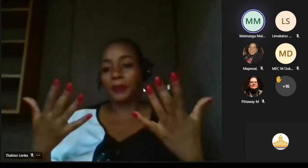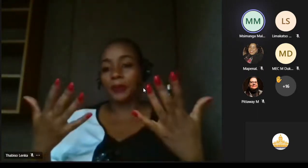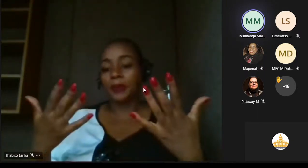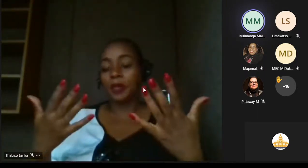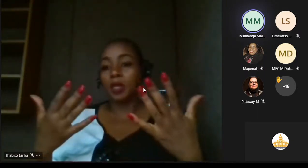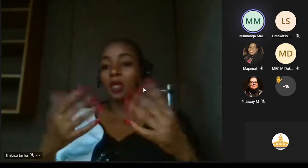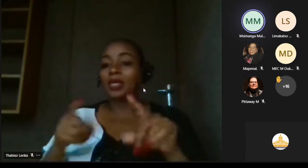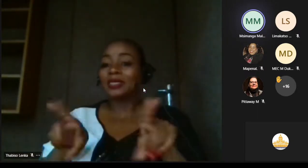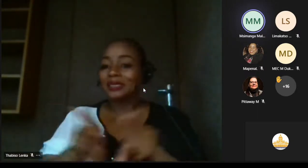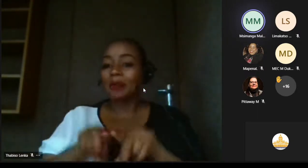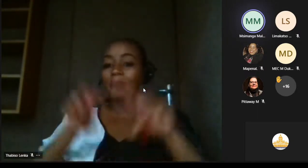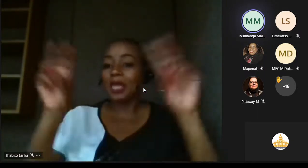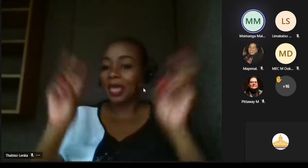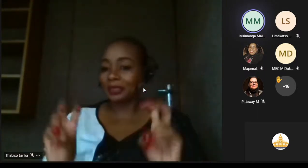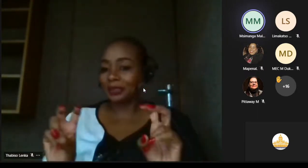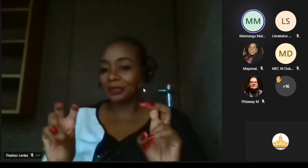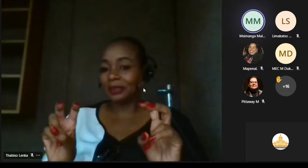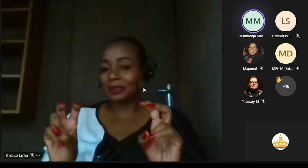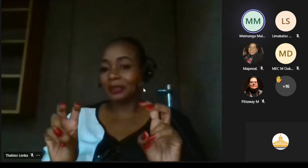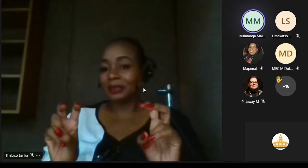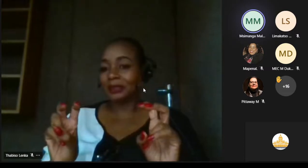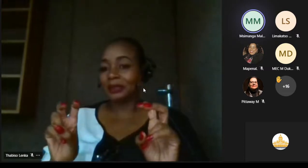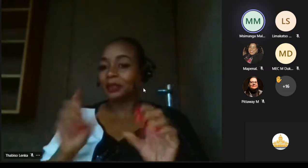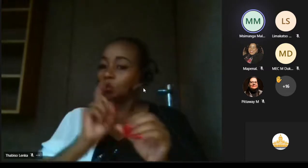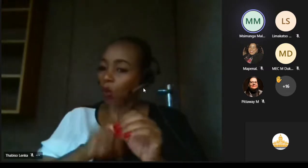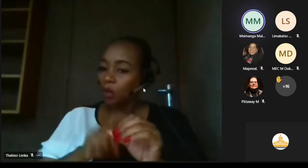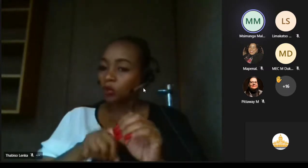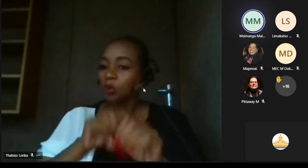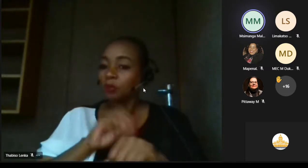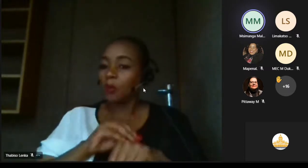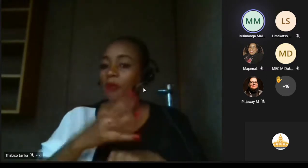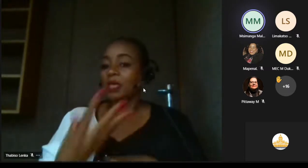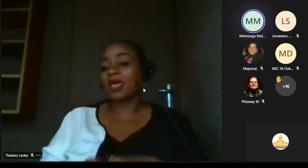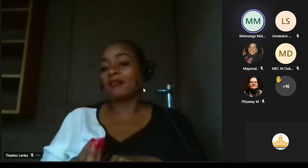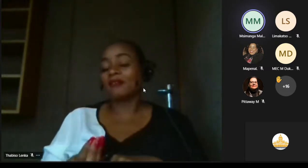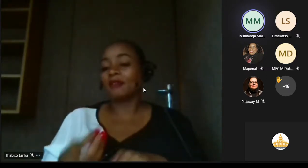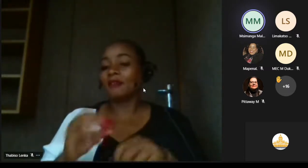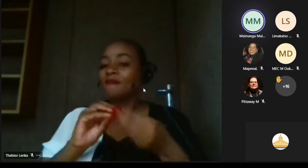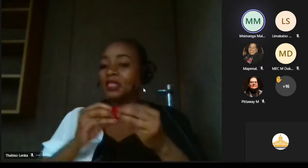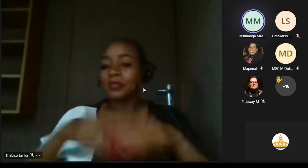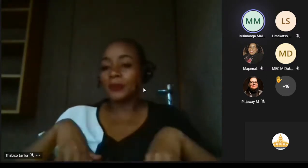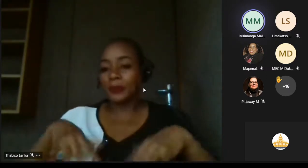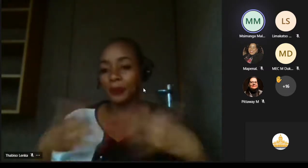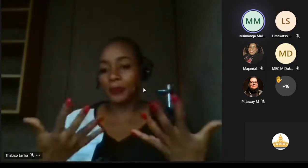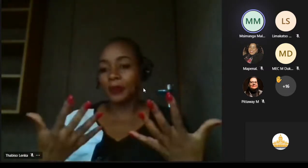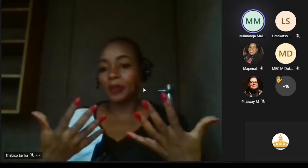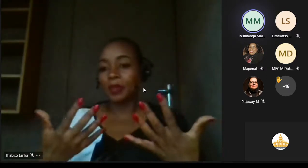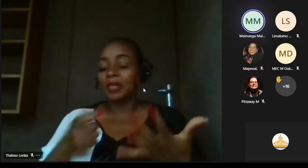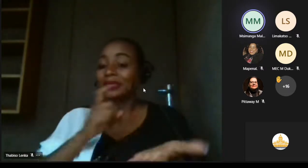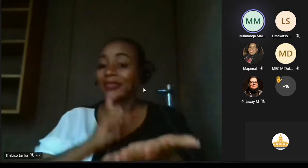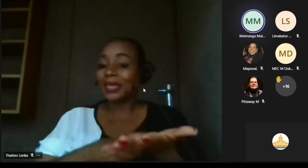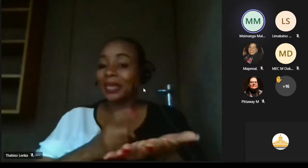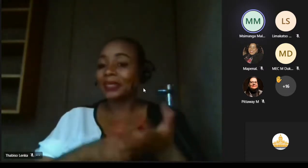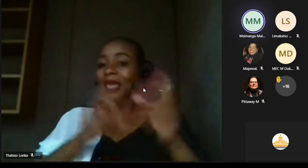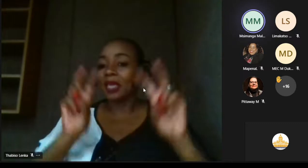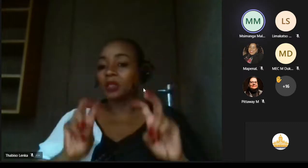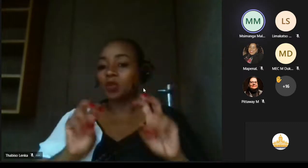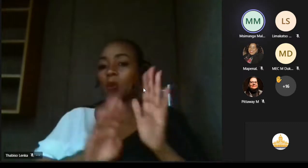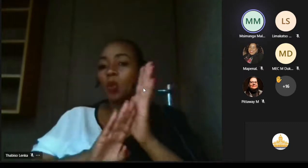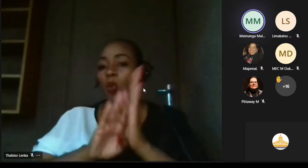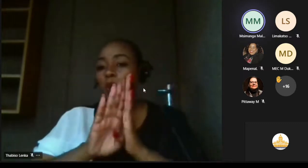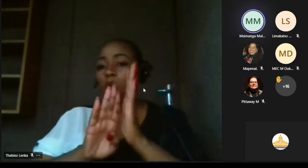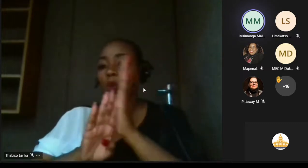ba motlakase ka gare go qwaqwa o sokang di lokisa yona jwalo ona jwale re bua debt ya Eskom e ntseng yolo ona jwale